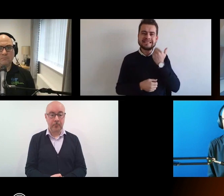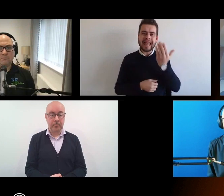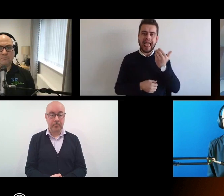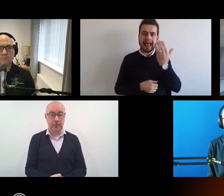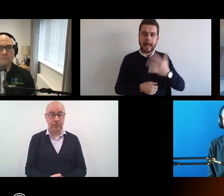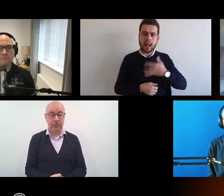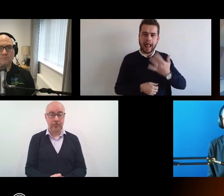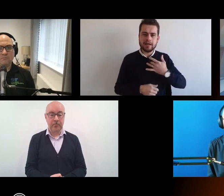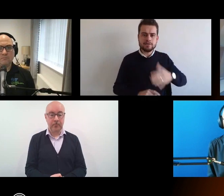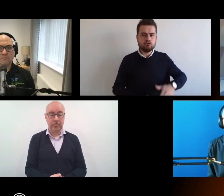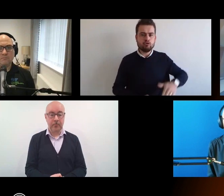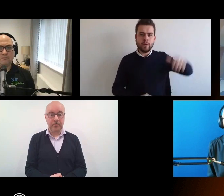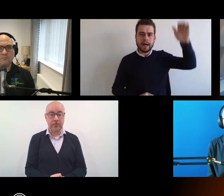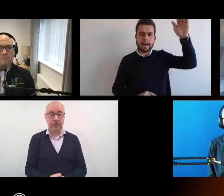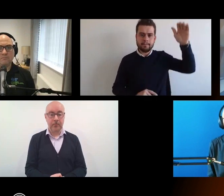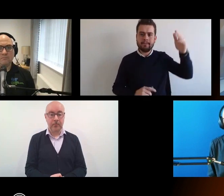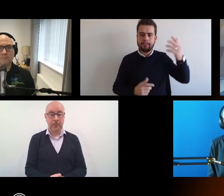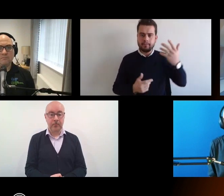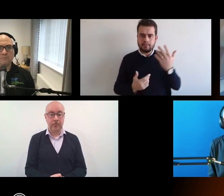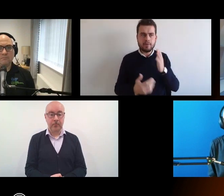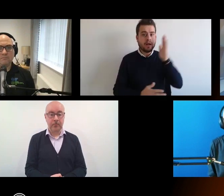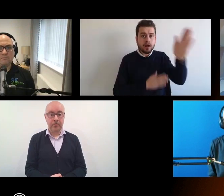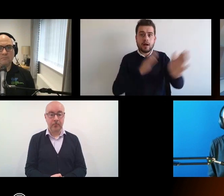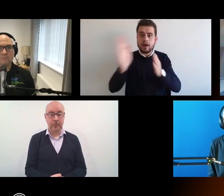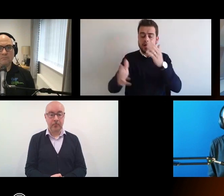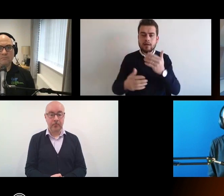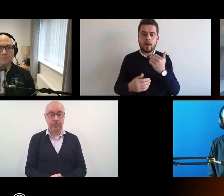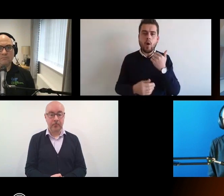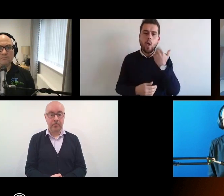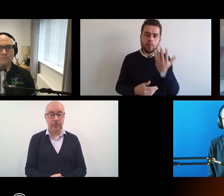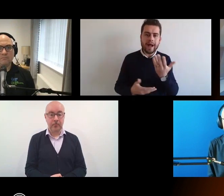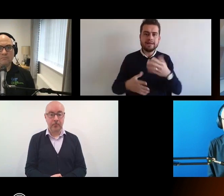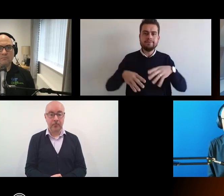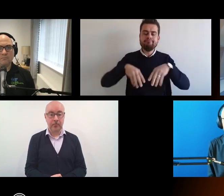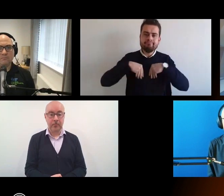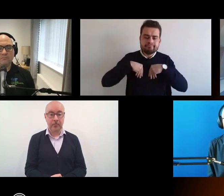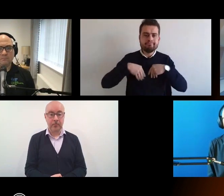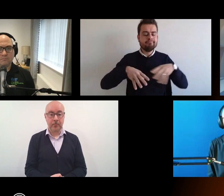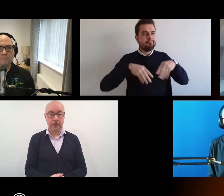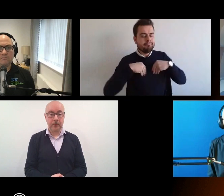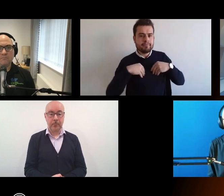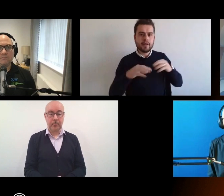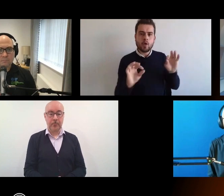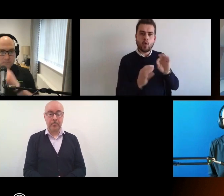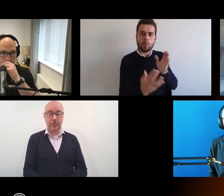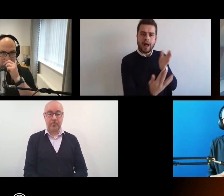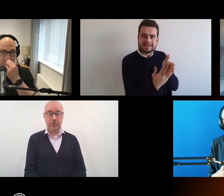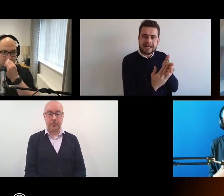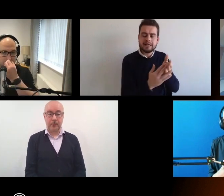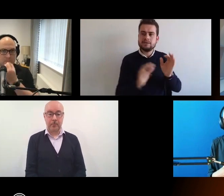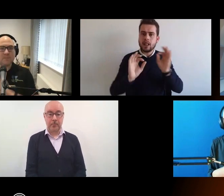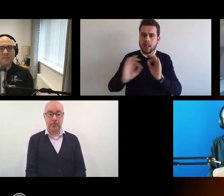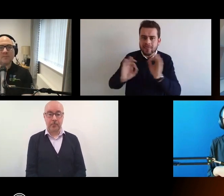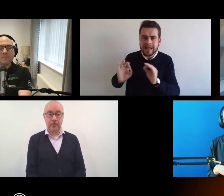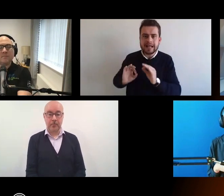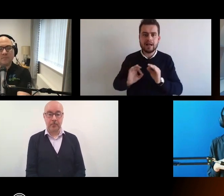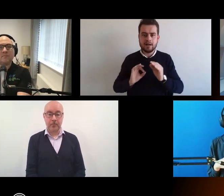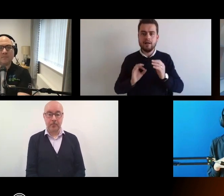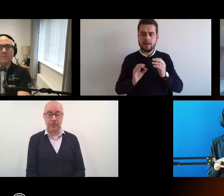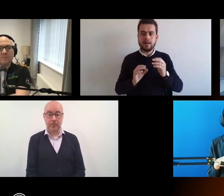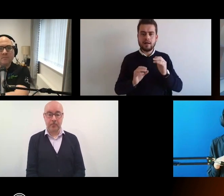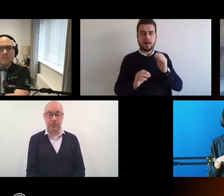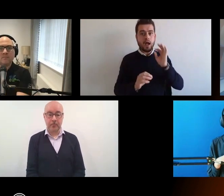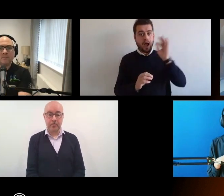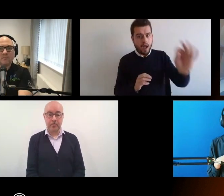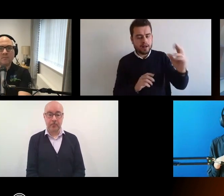shared. You know, this is about my daily life growing up and not having access and having to kind